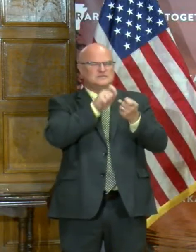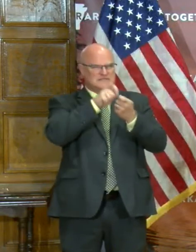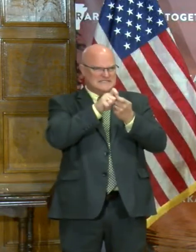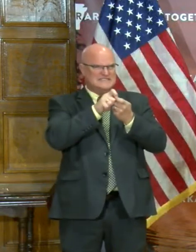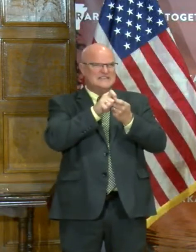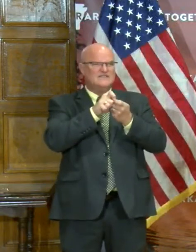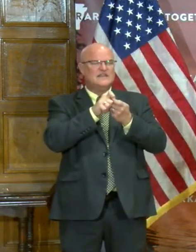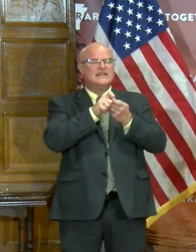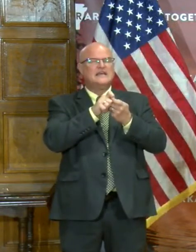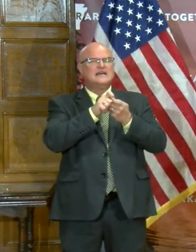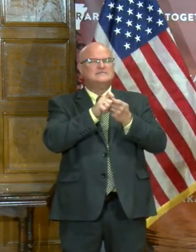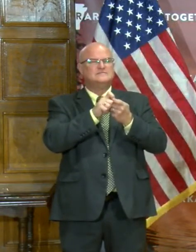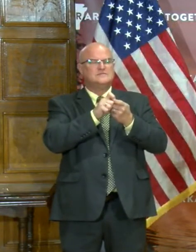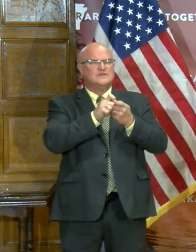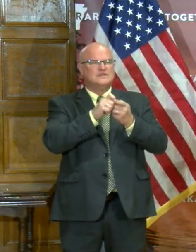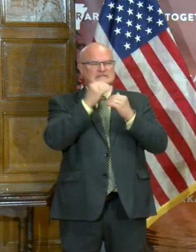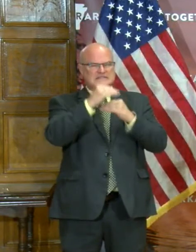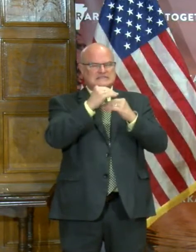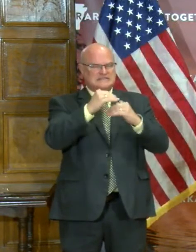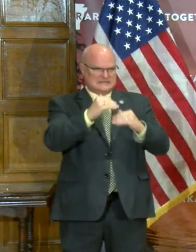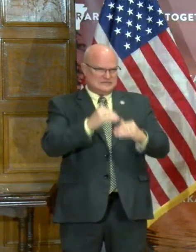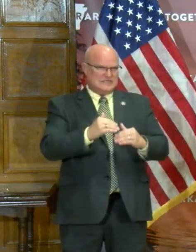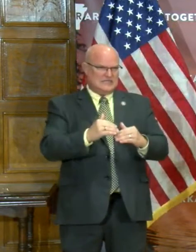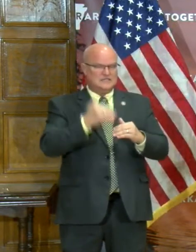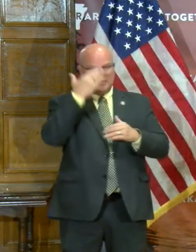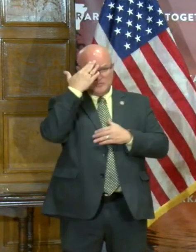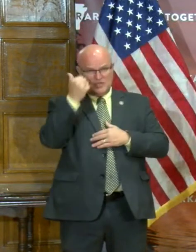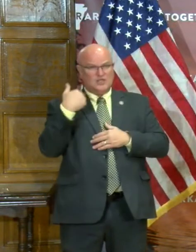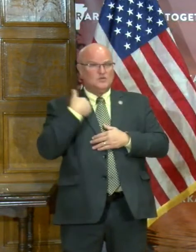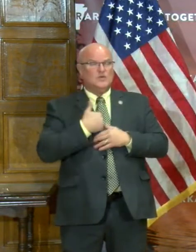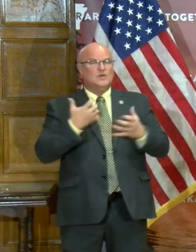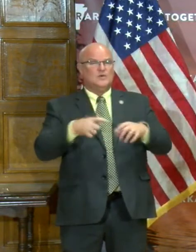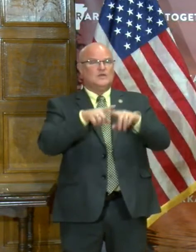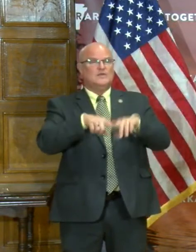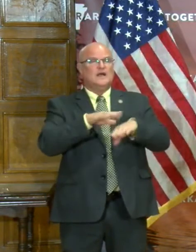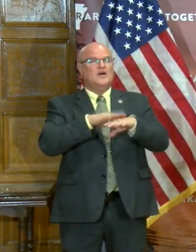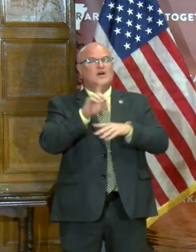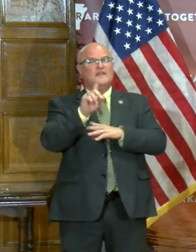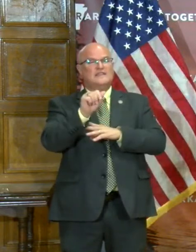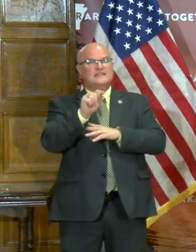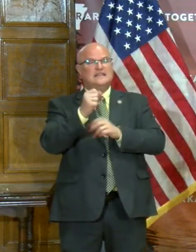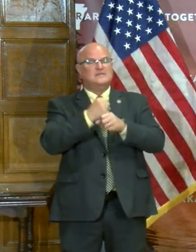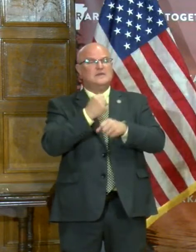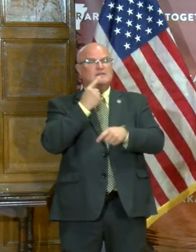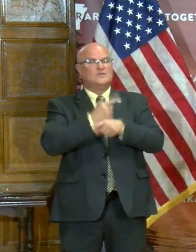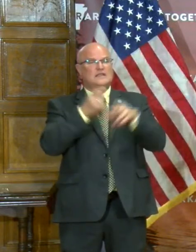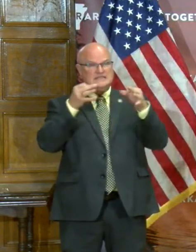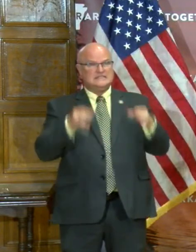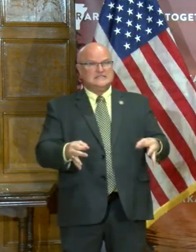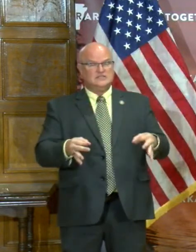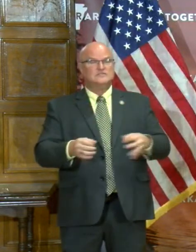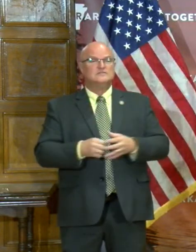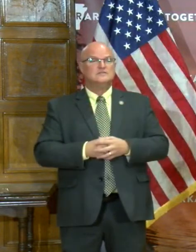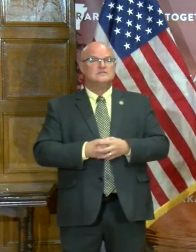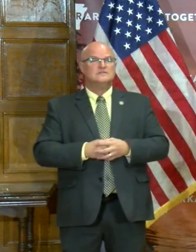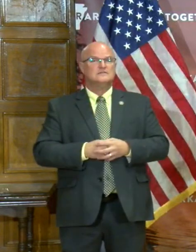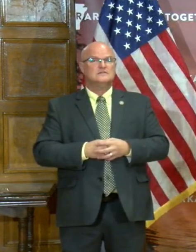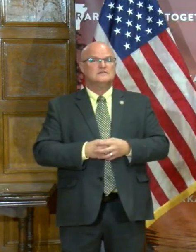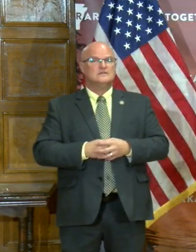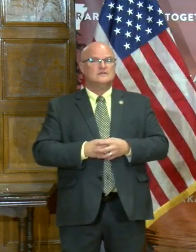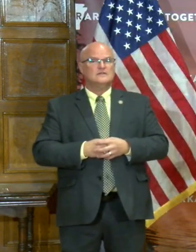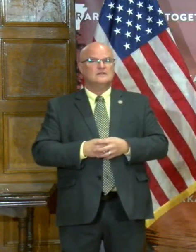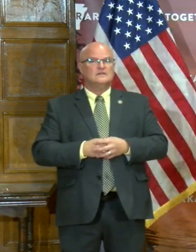specific responses, because we want to rely upon the data to make the right decisions. Will